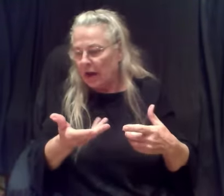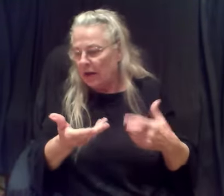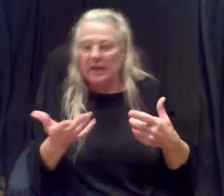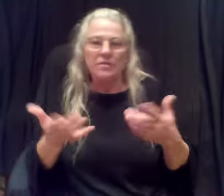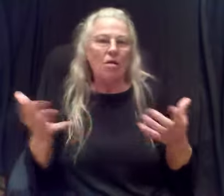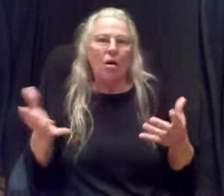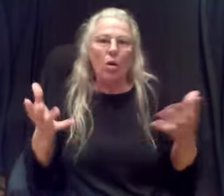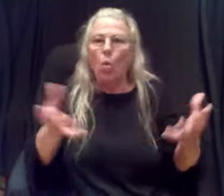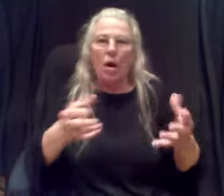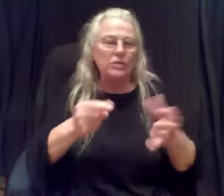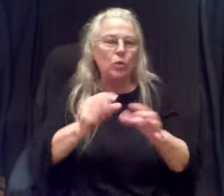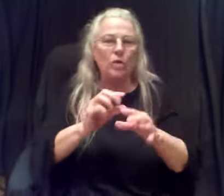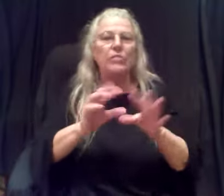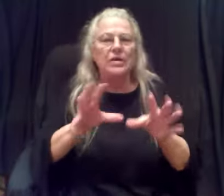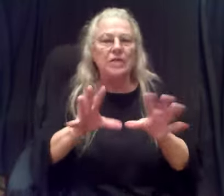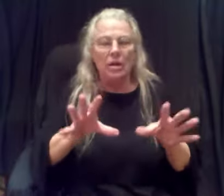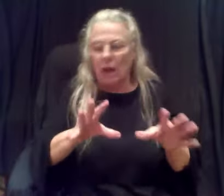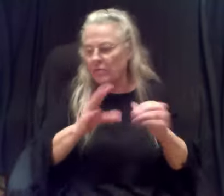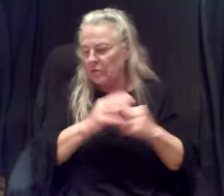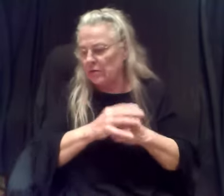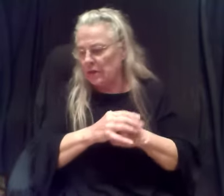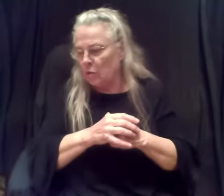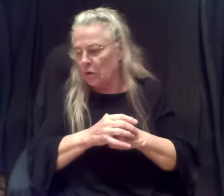is, are, was, were. There's a lot of those little words.